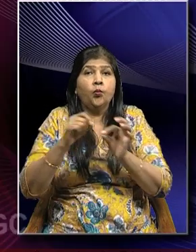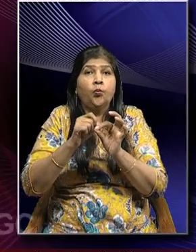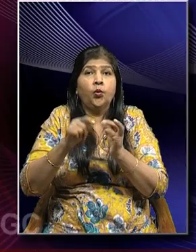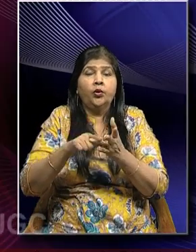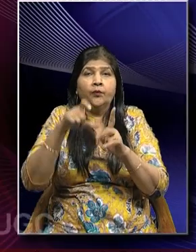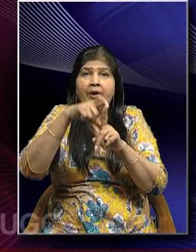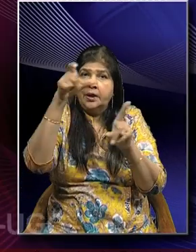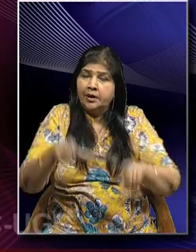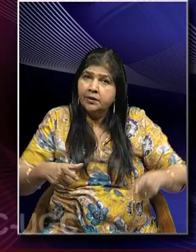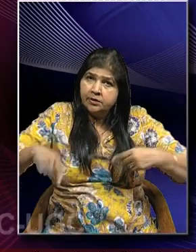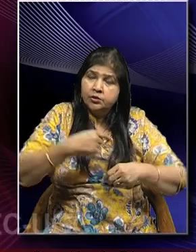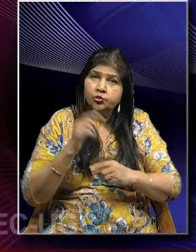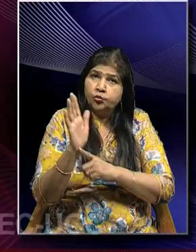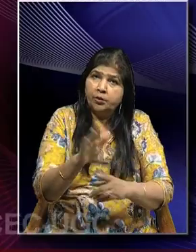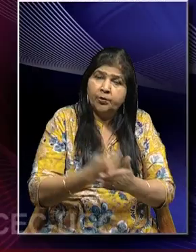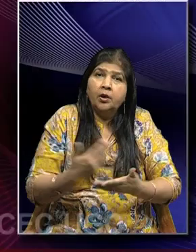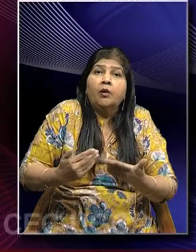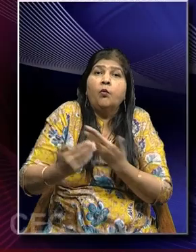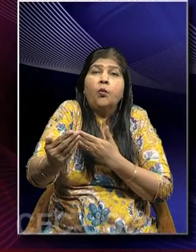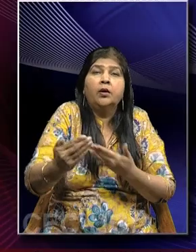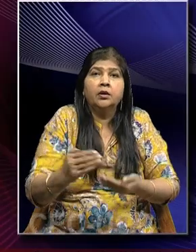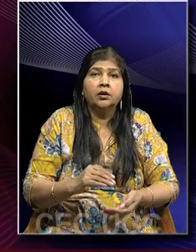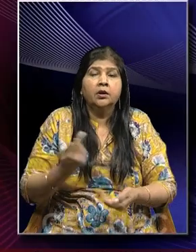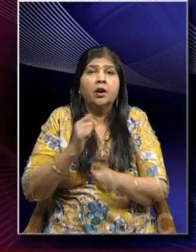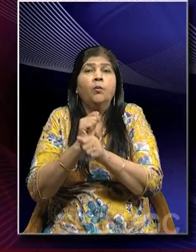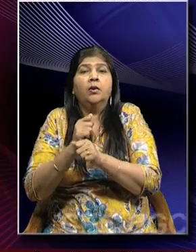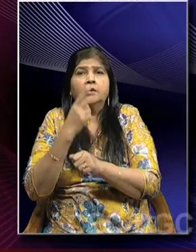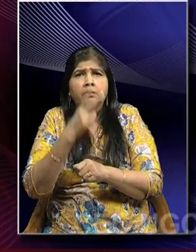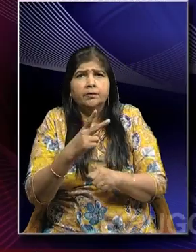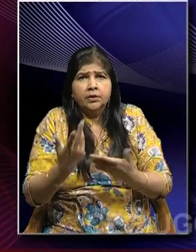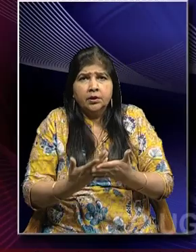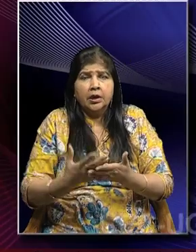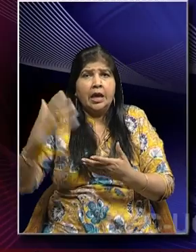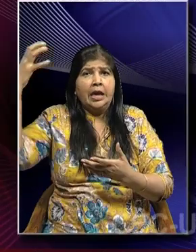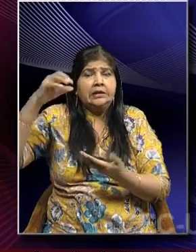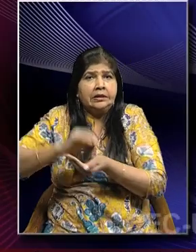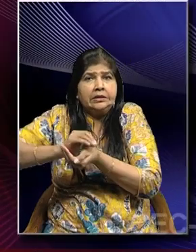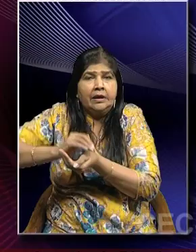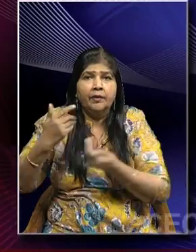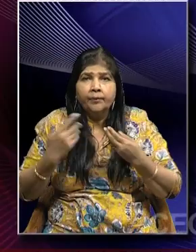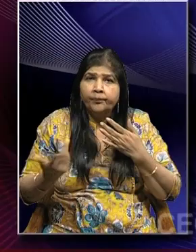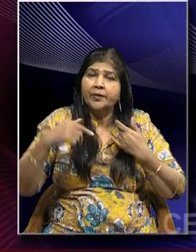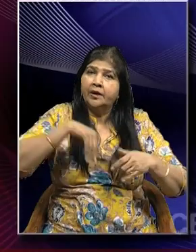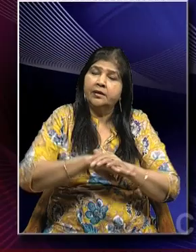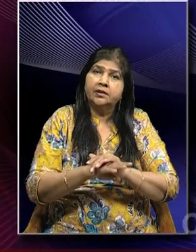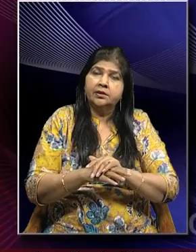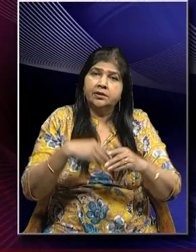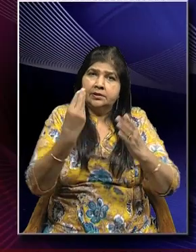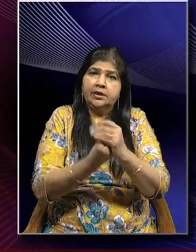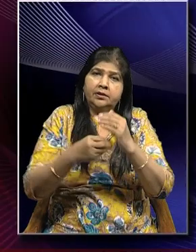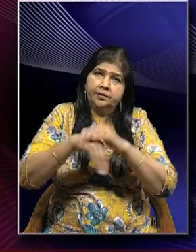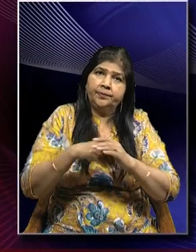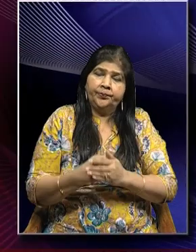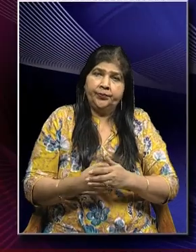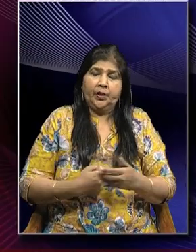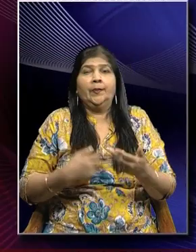to report on to what extent you have worked upon the energy conservation under this very section. So